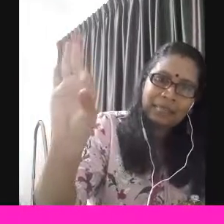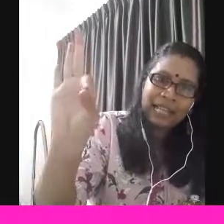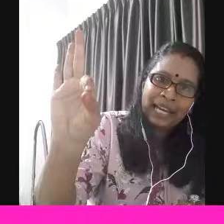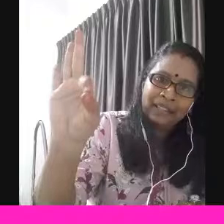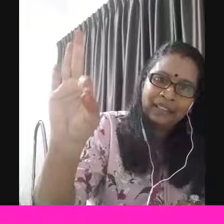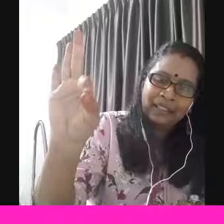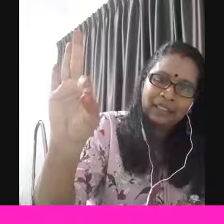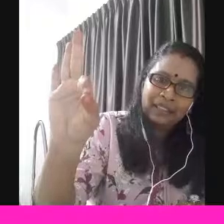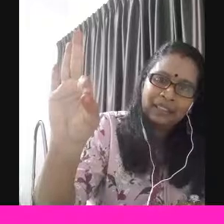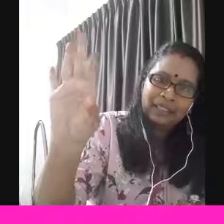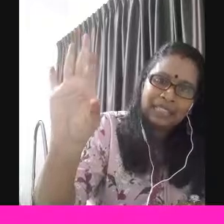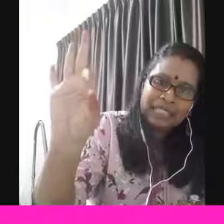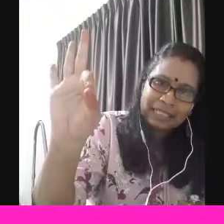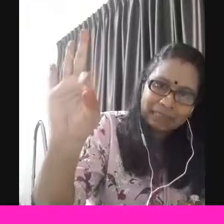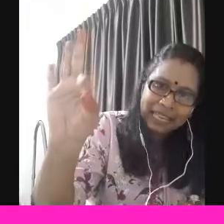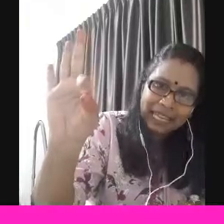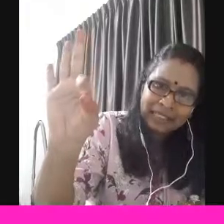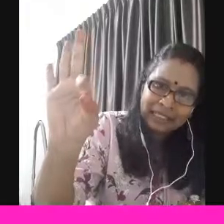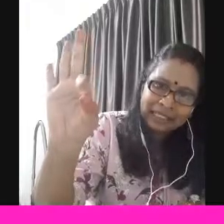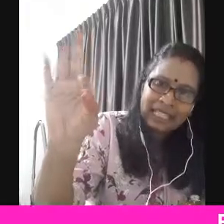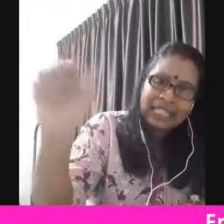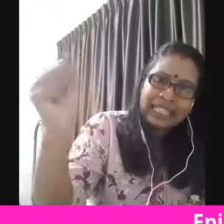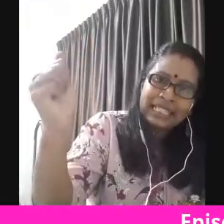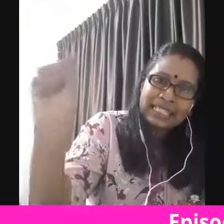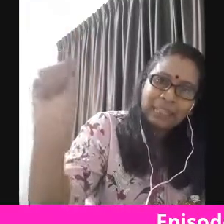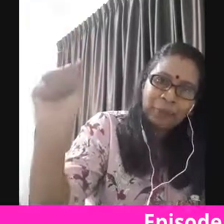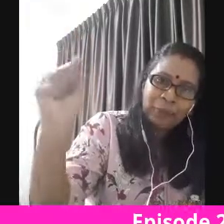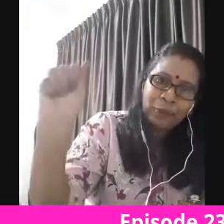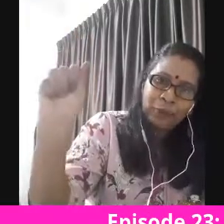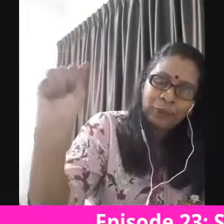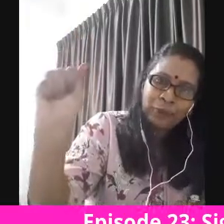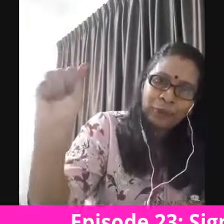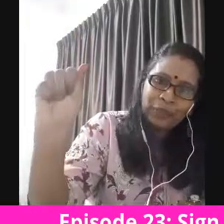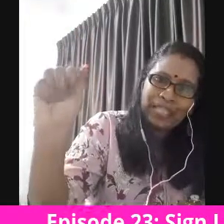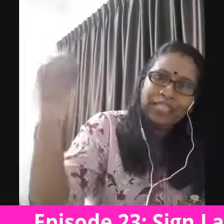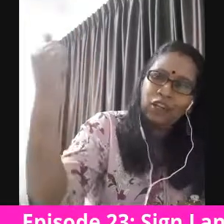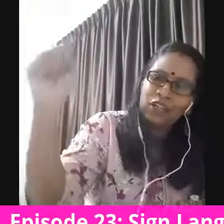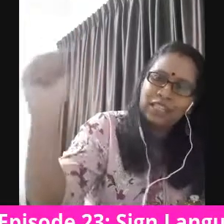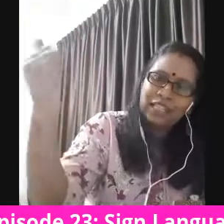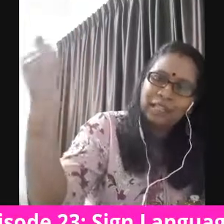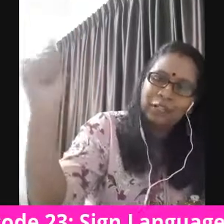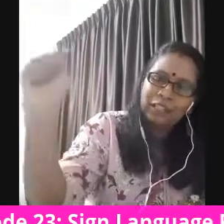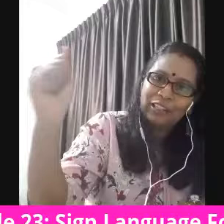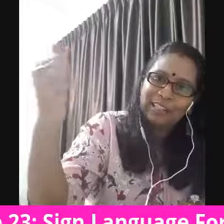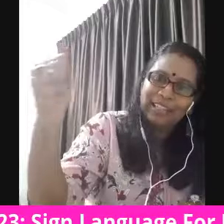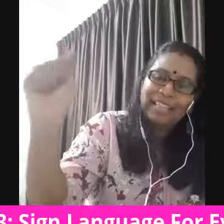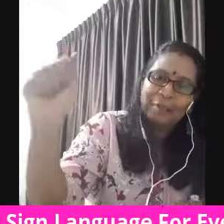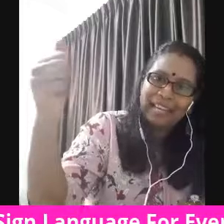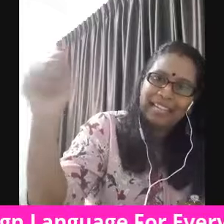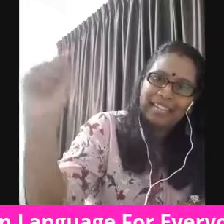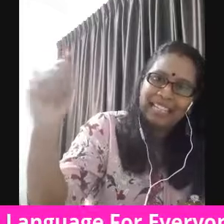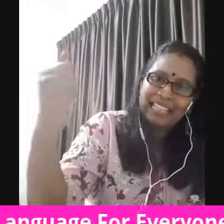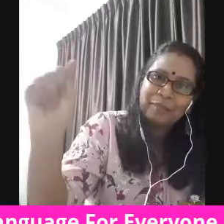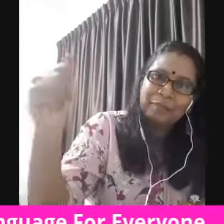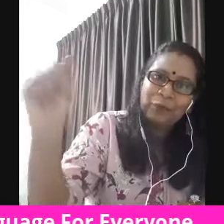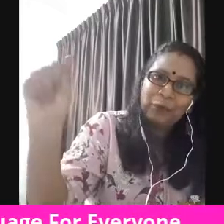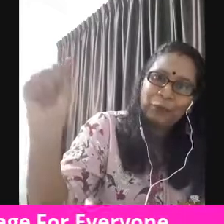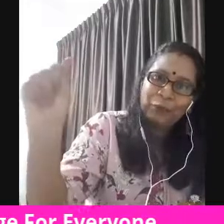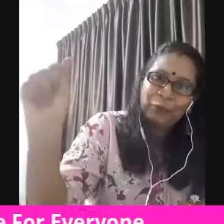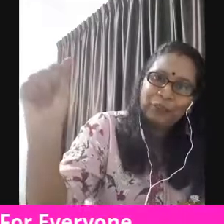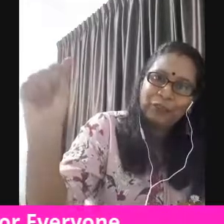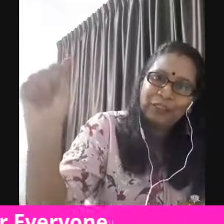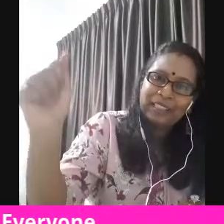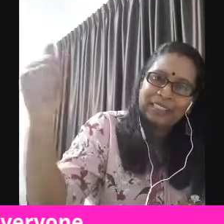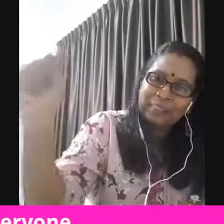8, sembilan, sembilan, 9, sepuluh. Like a lot. Yeah, bell.